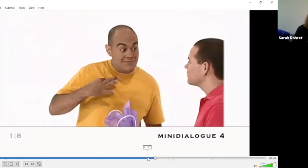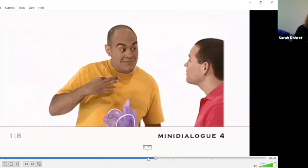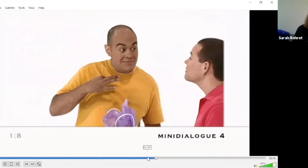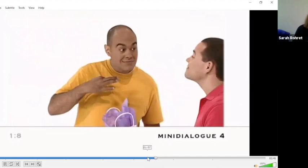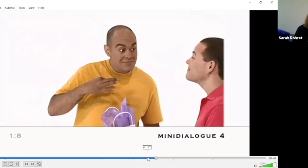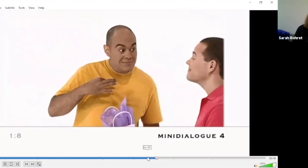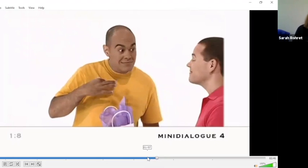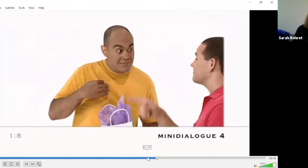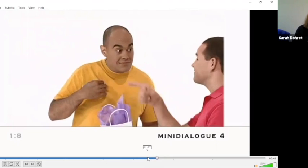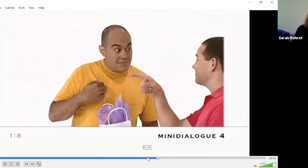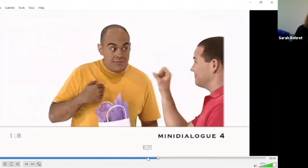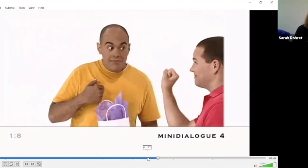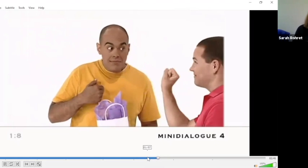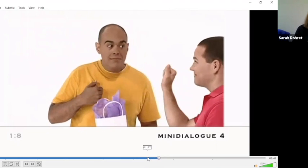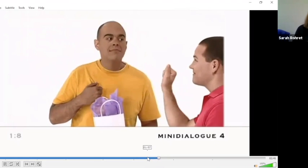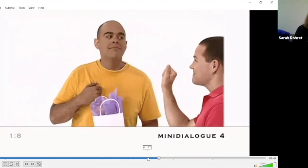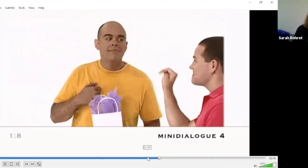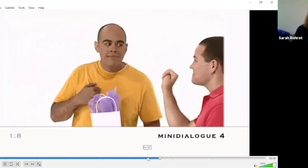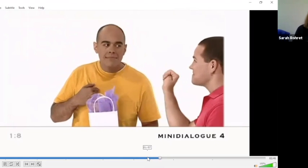Orange shirt. Orange shirt. Okay.